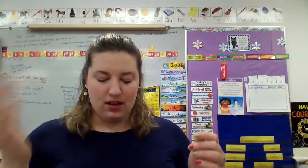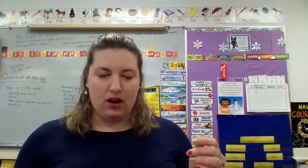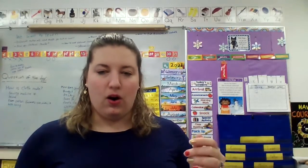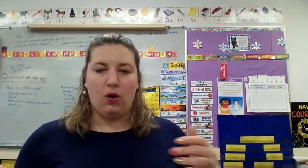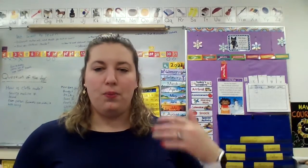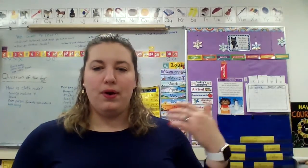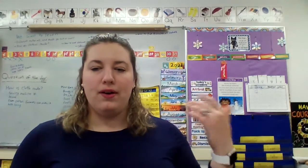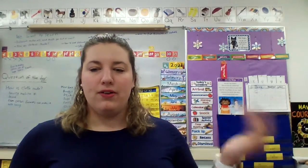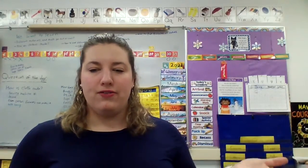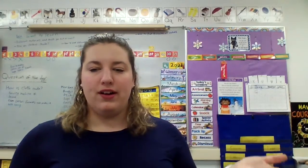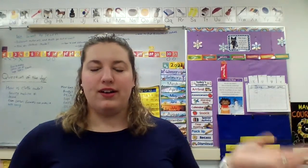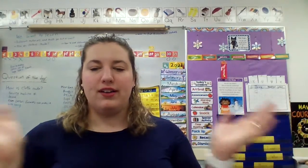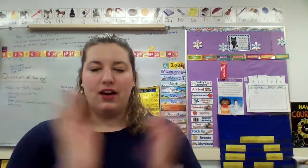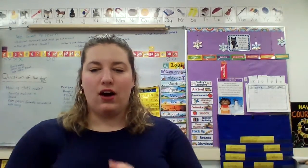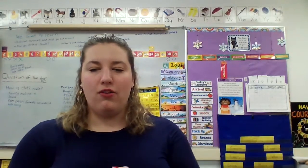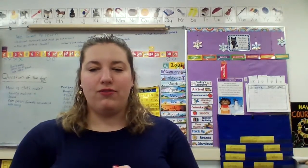Hope, full, hopeful.